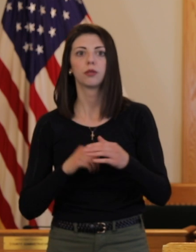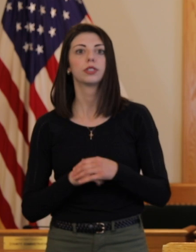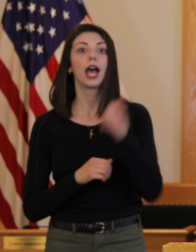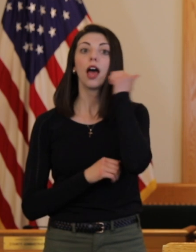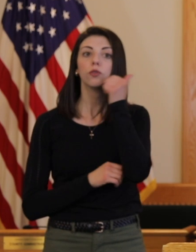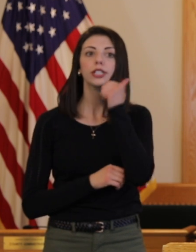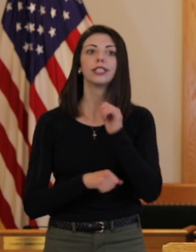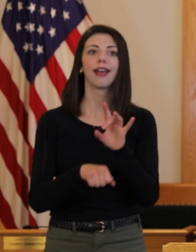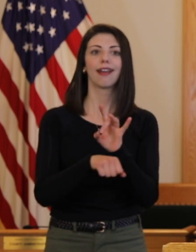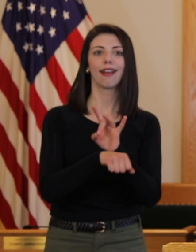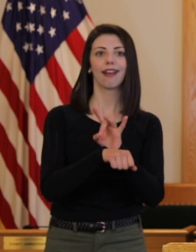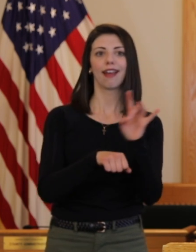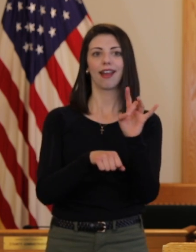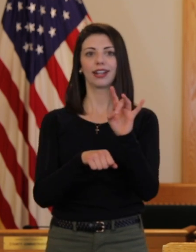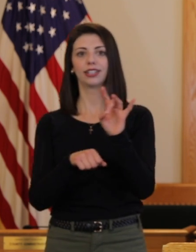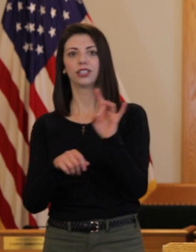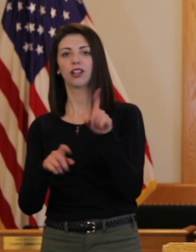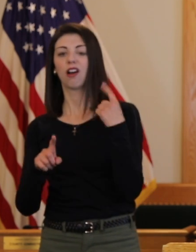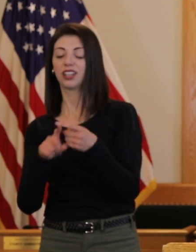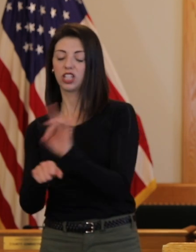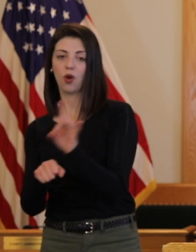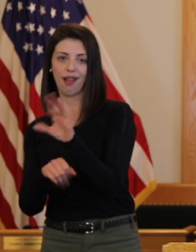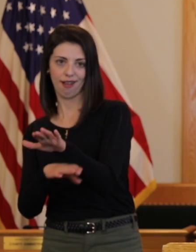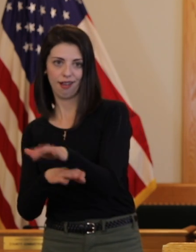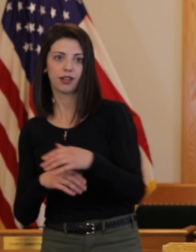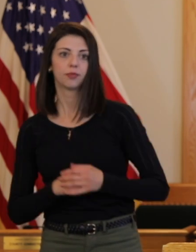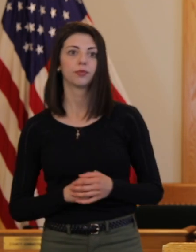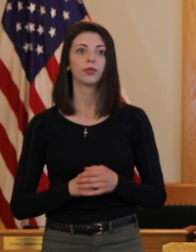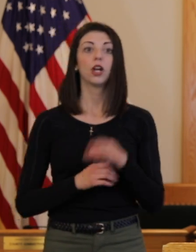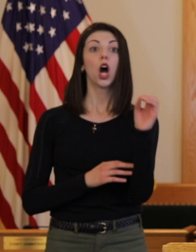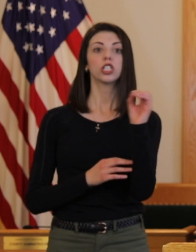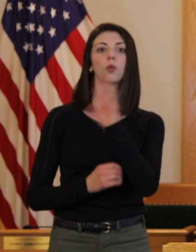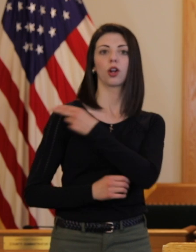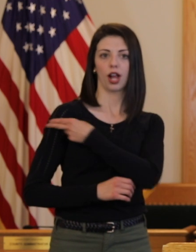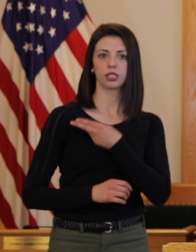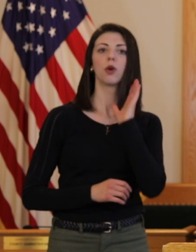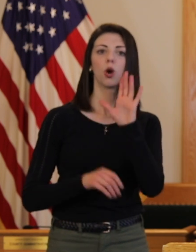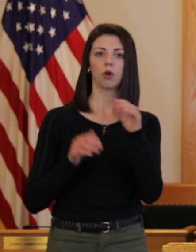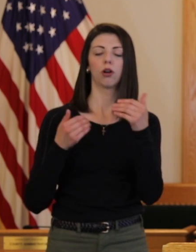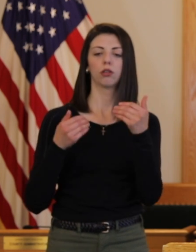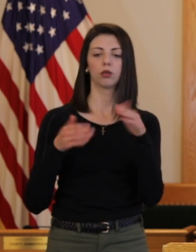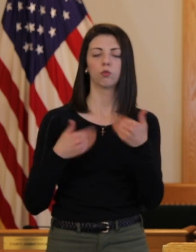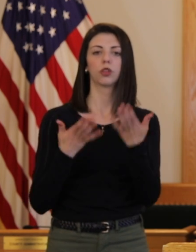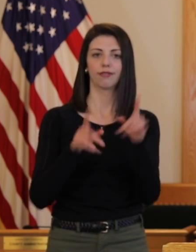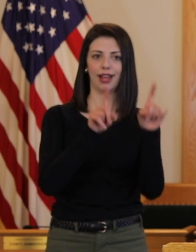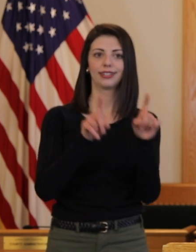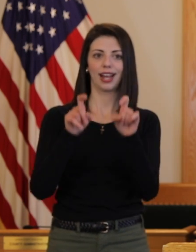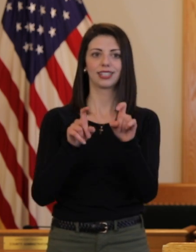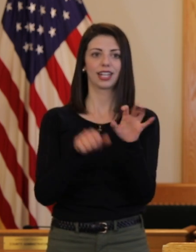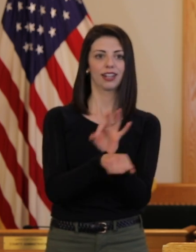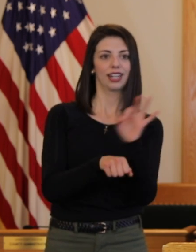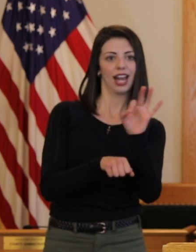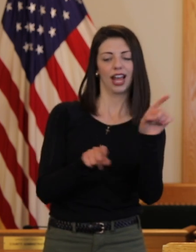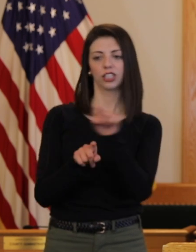daily. The Oswego Hospital conducts PCR testing for symptomatic people from 9 to 1,